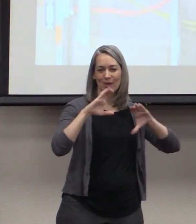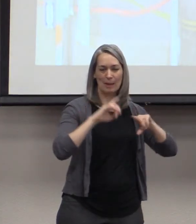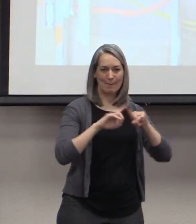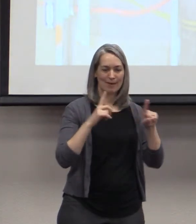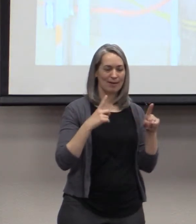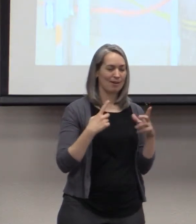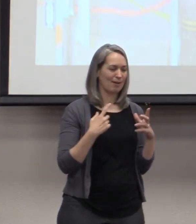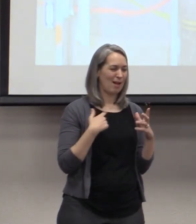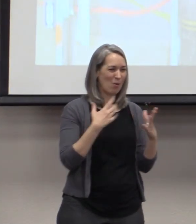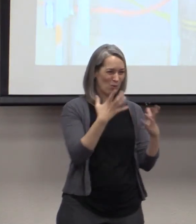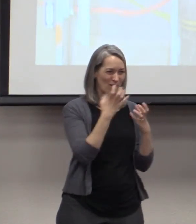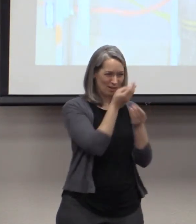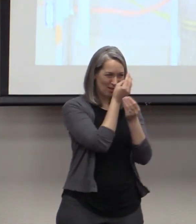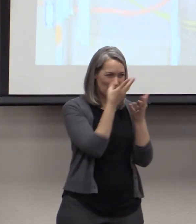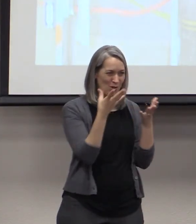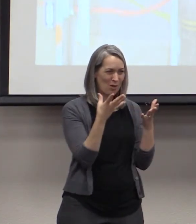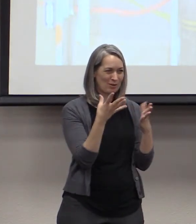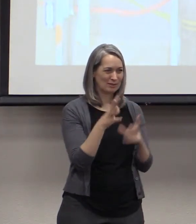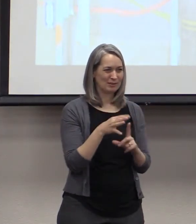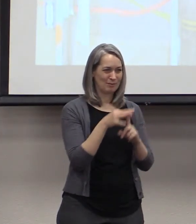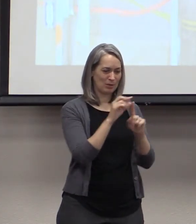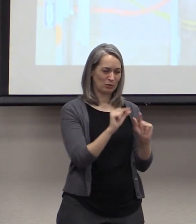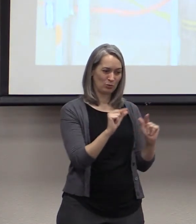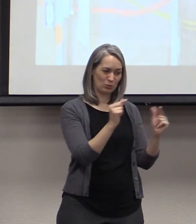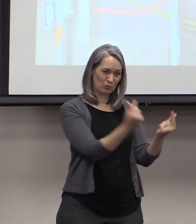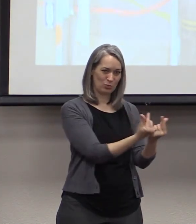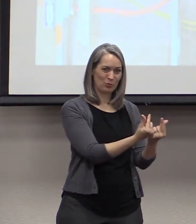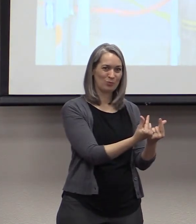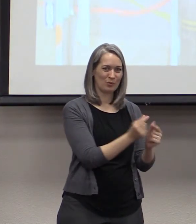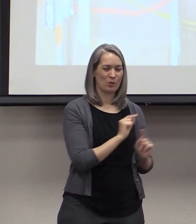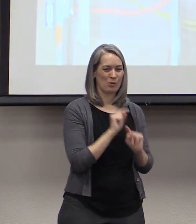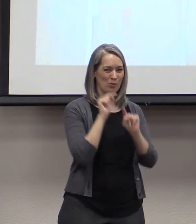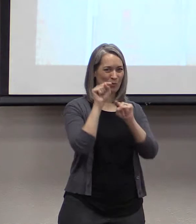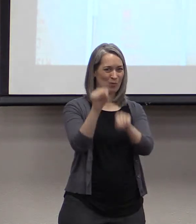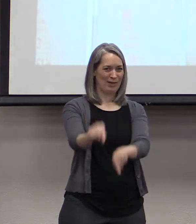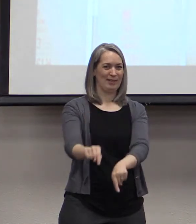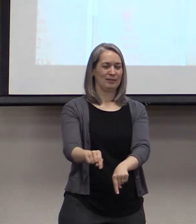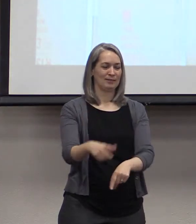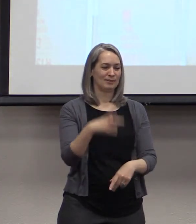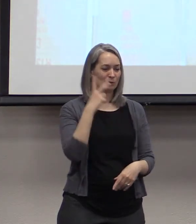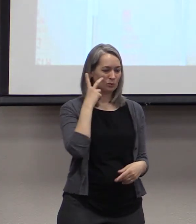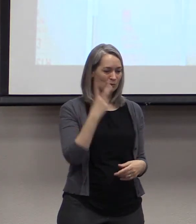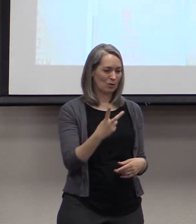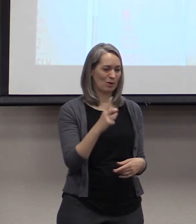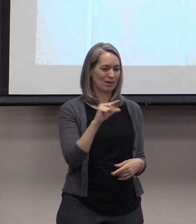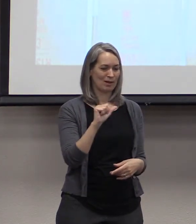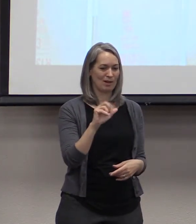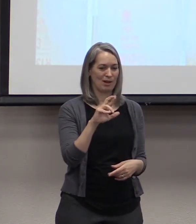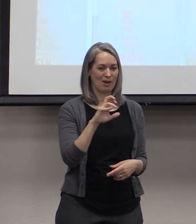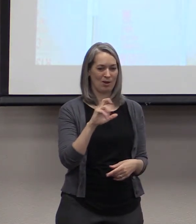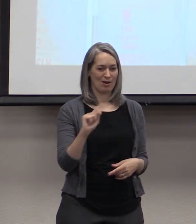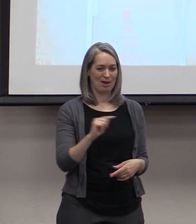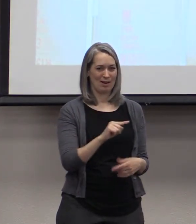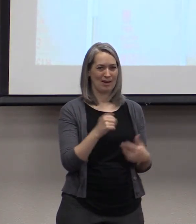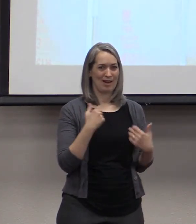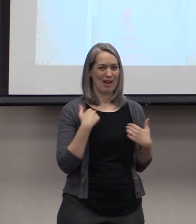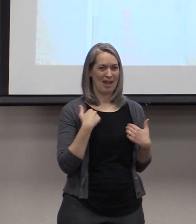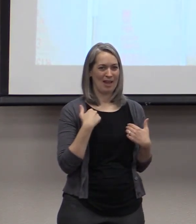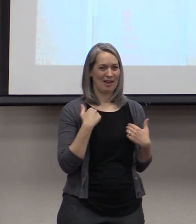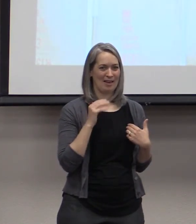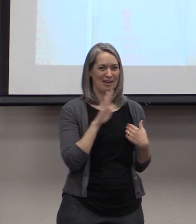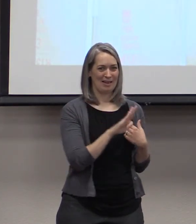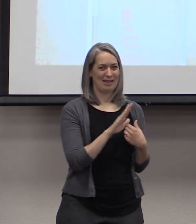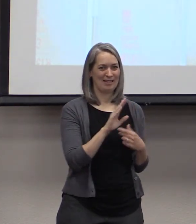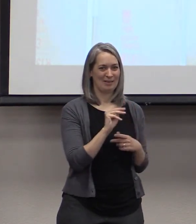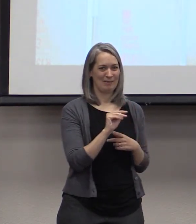just want you to know what a special group this was that went down there. You saw Garrett had his mini-me. Did you see all the pictures